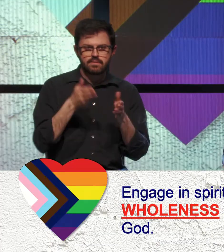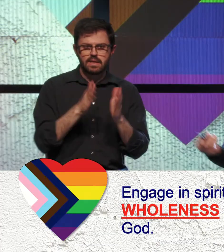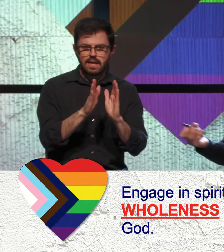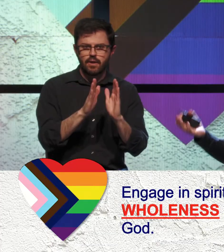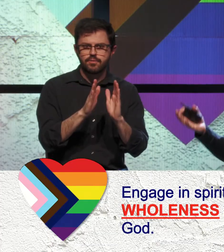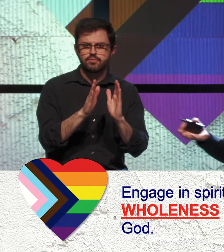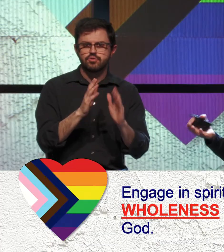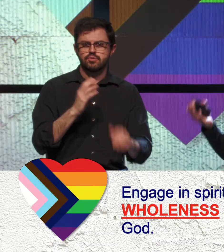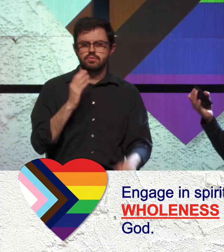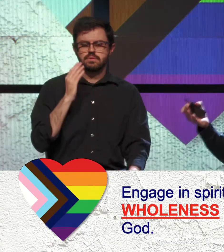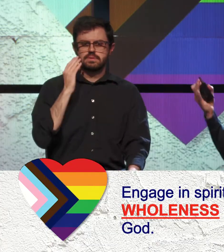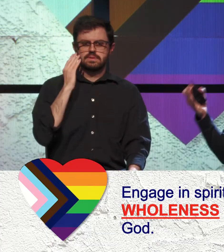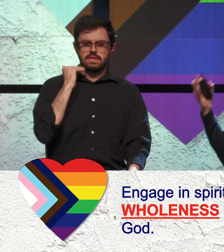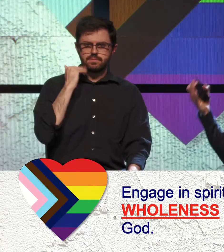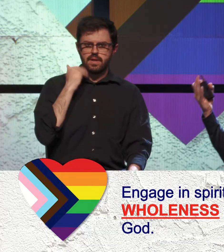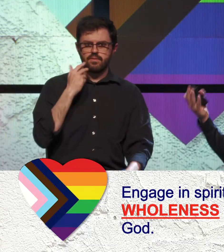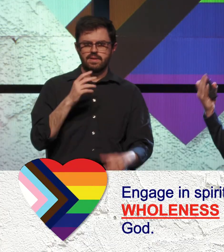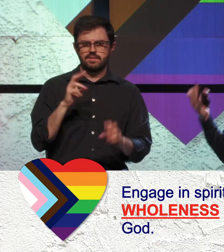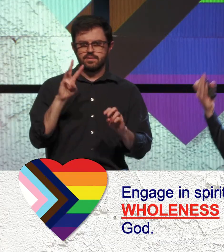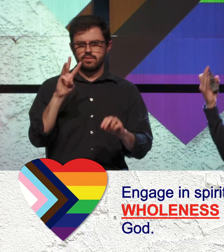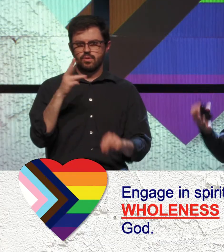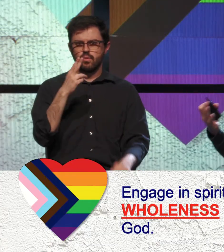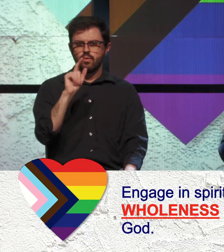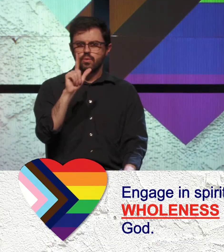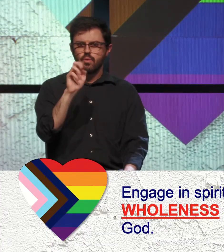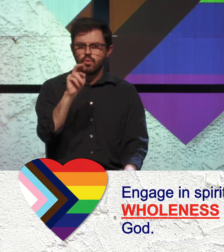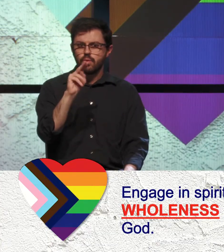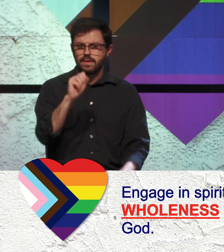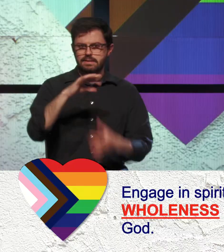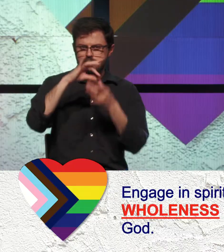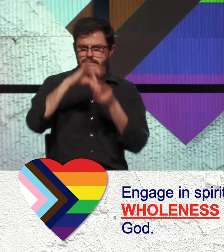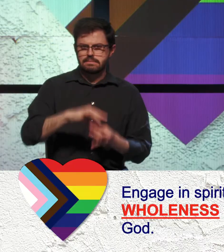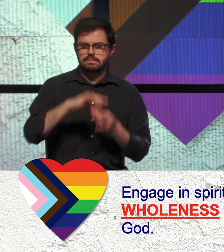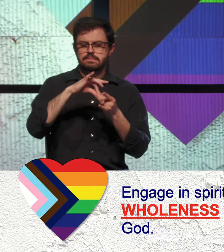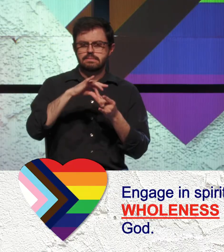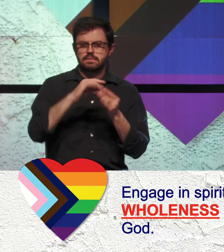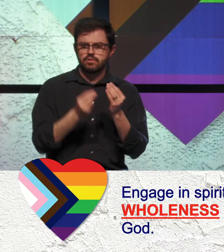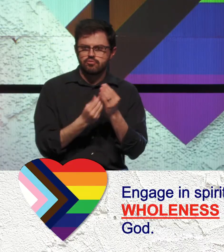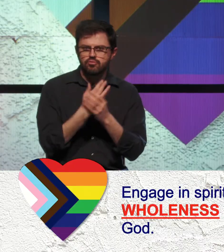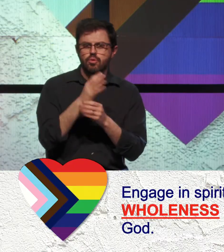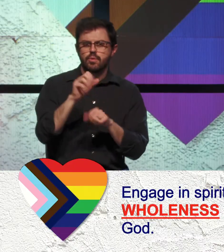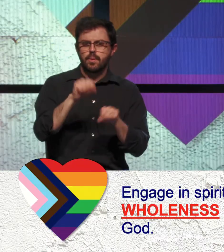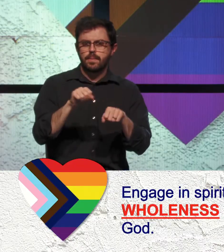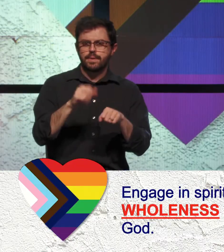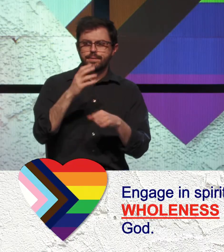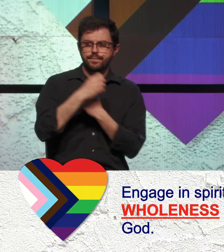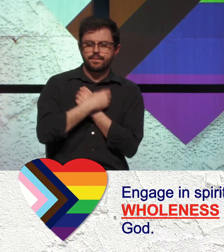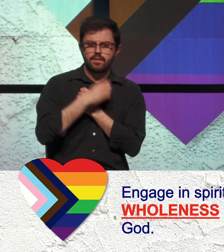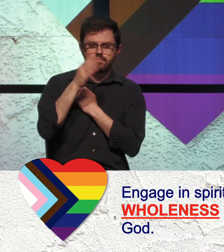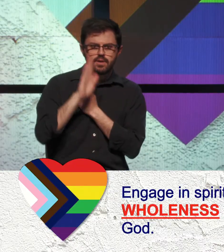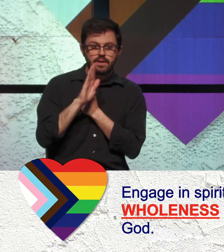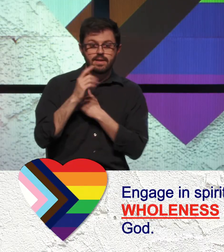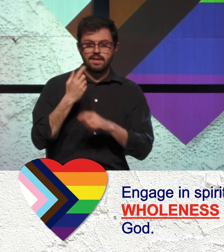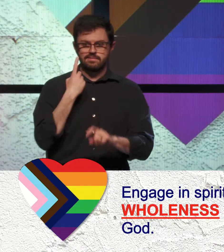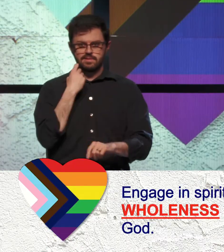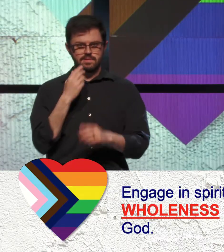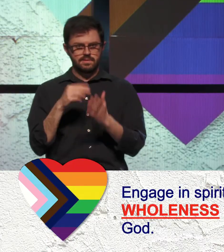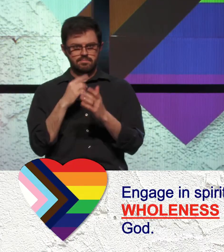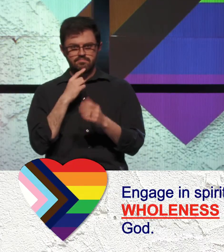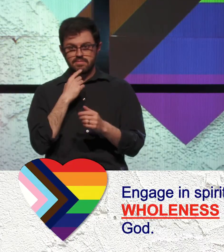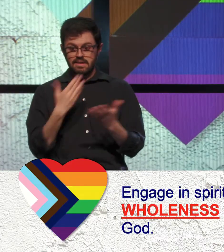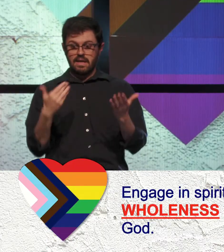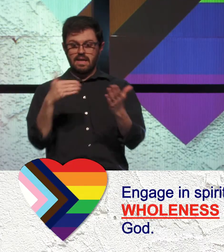Now, the insider reality is, what did I just say loving God is? It's loving yourself and others.